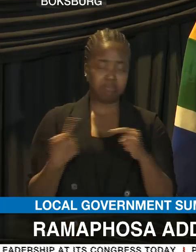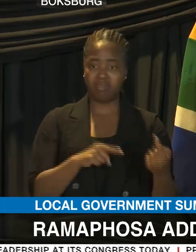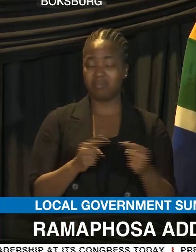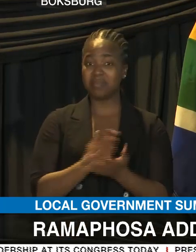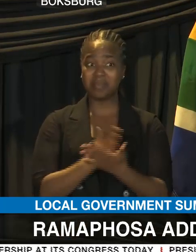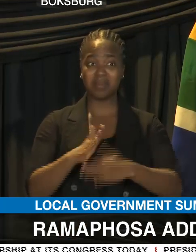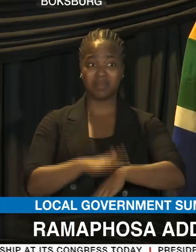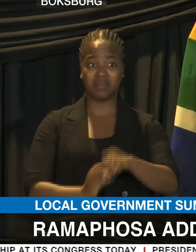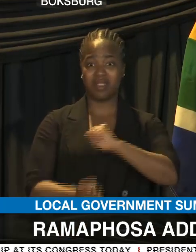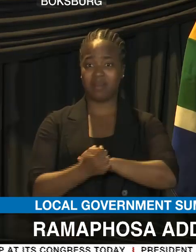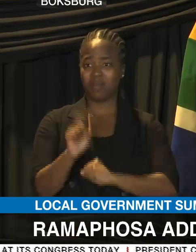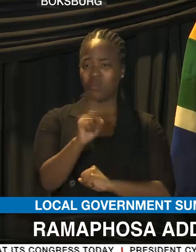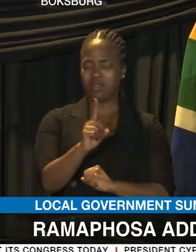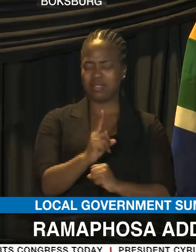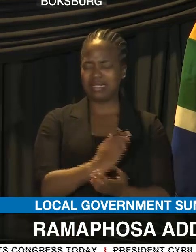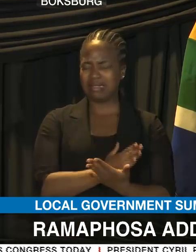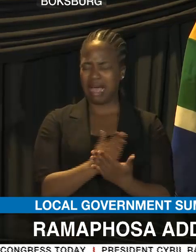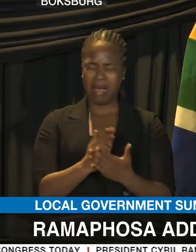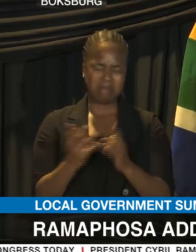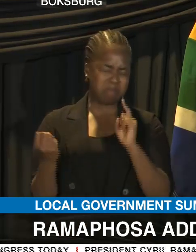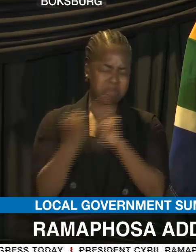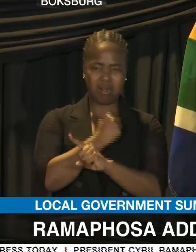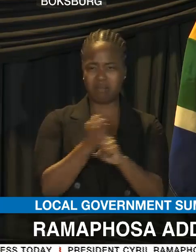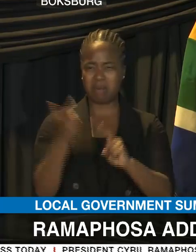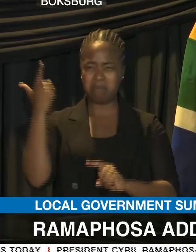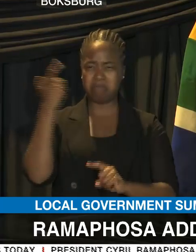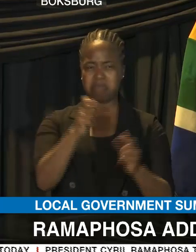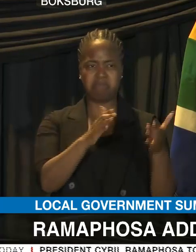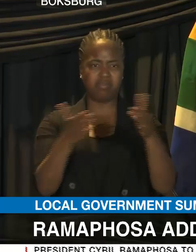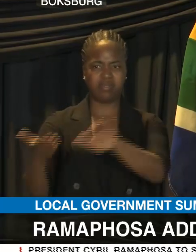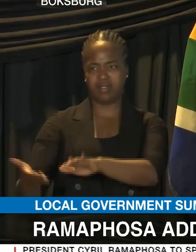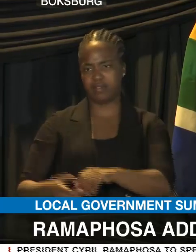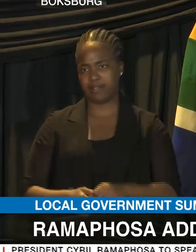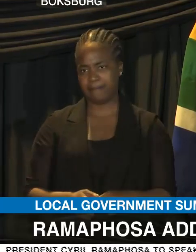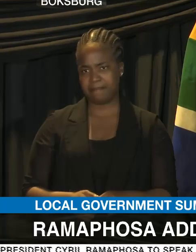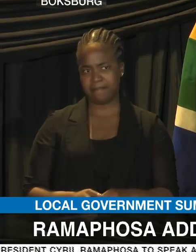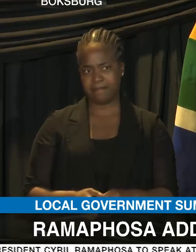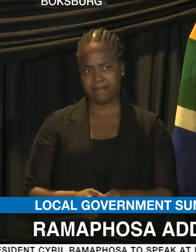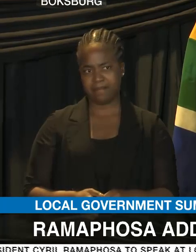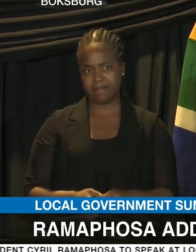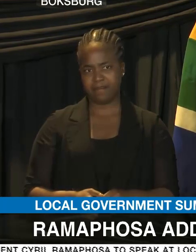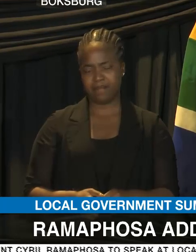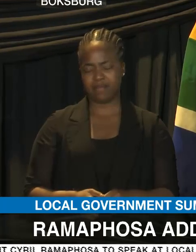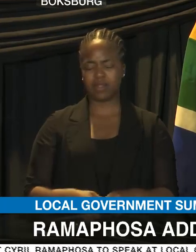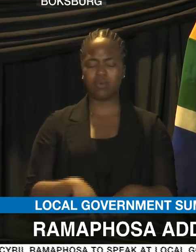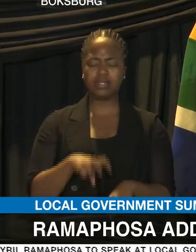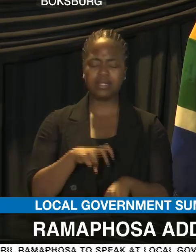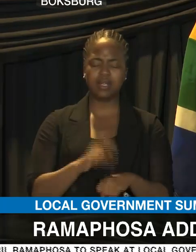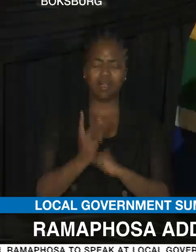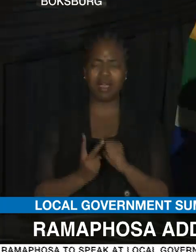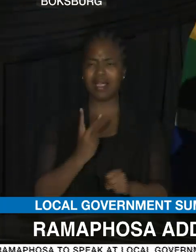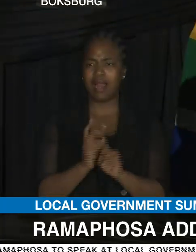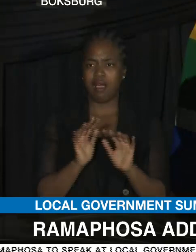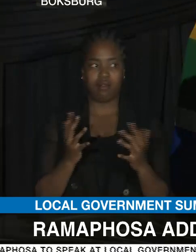results in outright violence where people even die. And we therefore need to